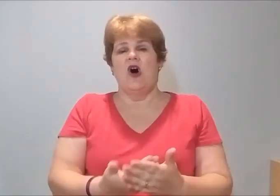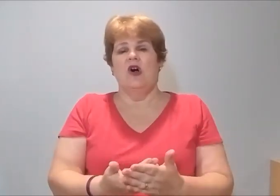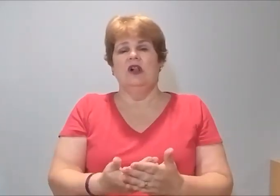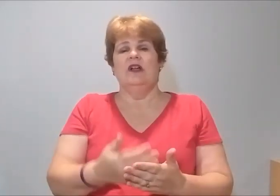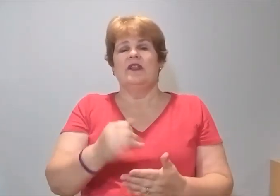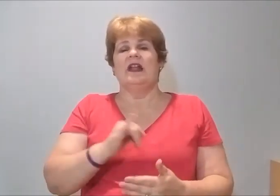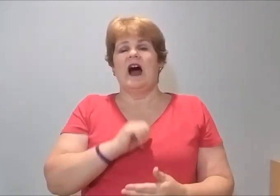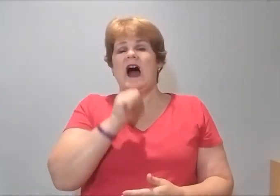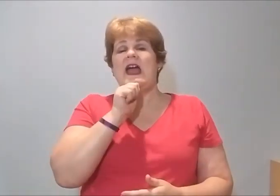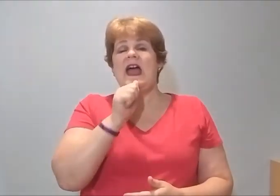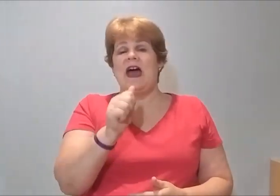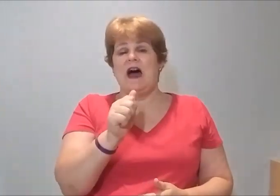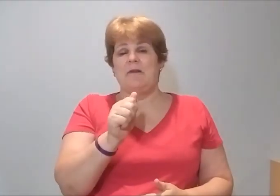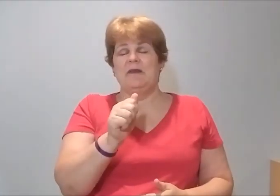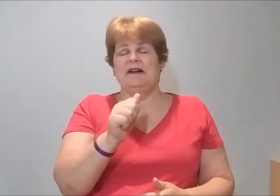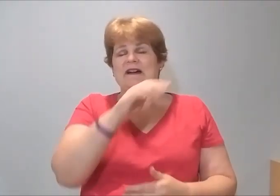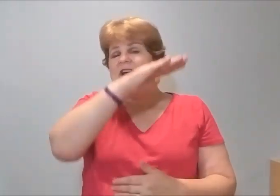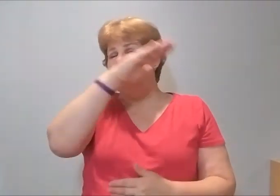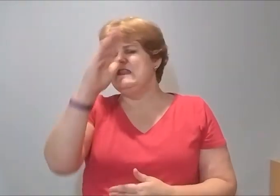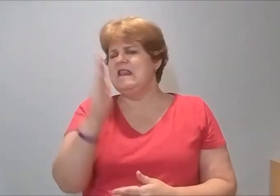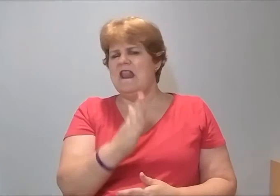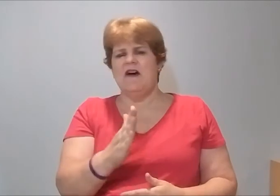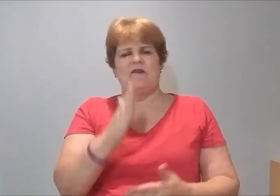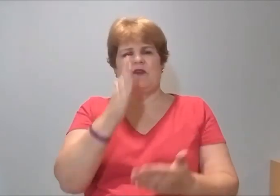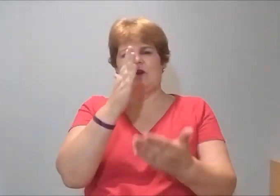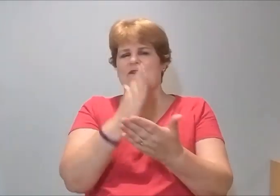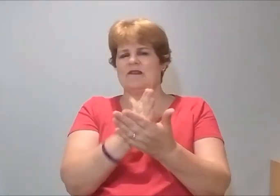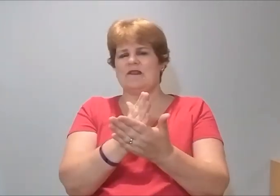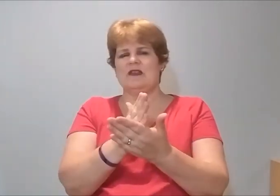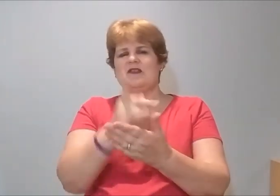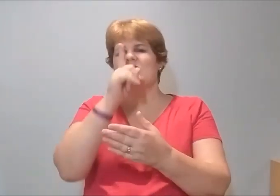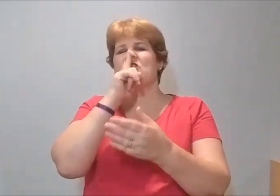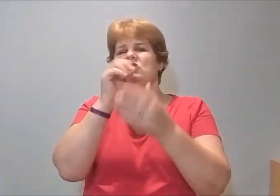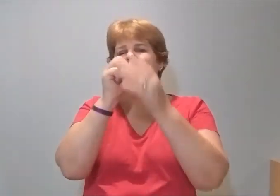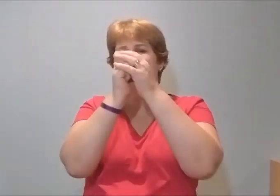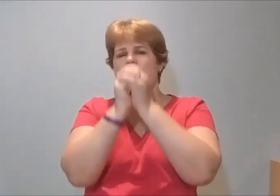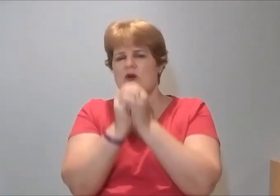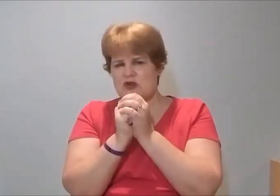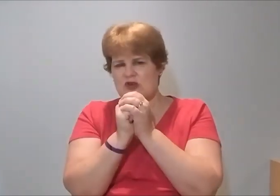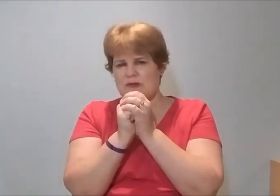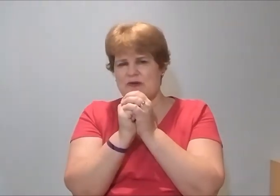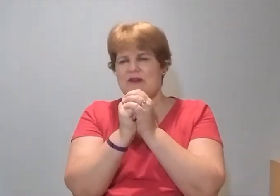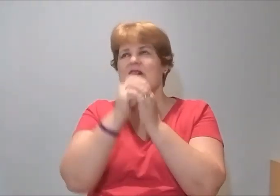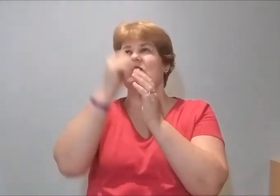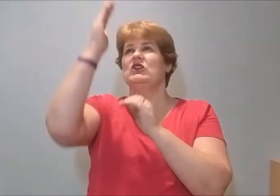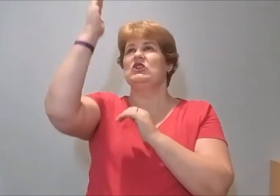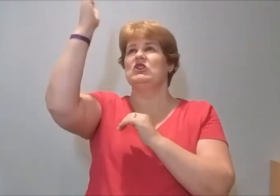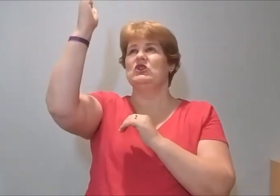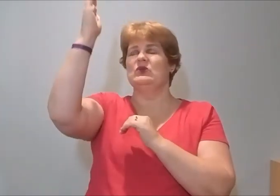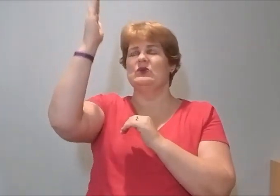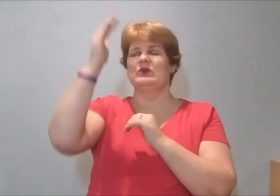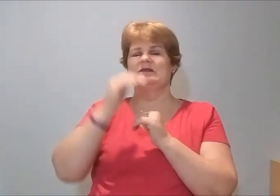all that I am, never cease to worship you.